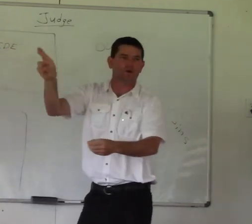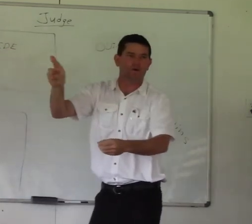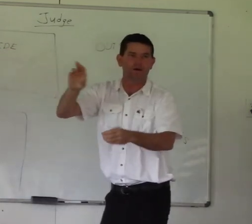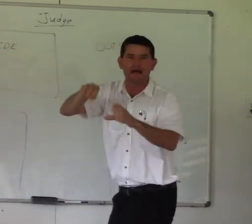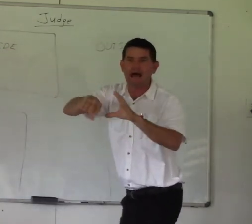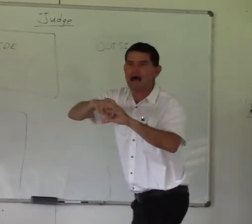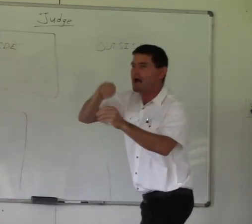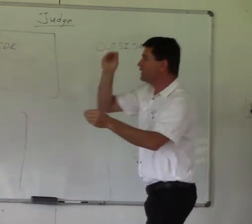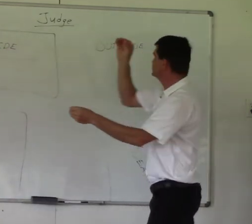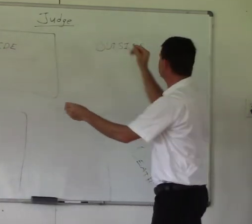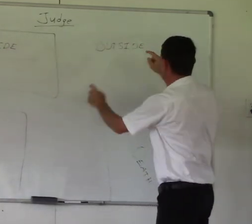or outside.